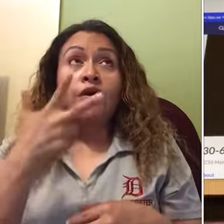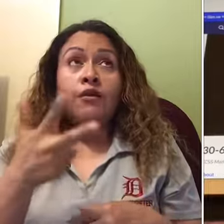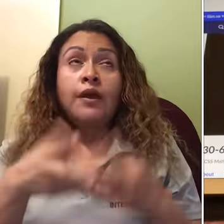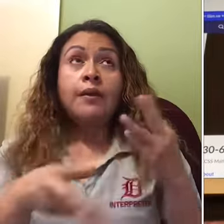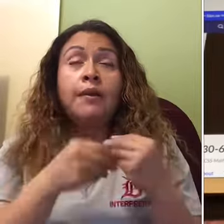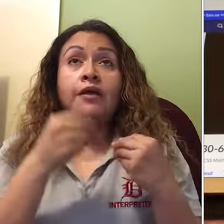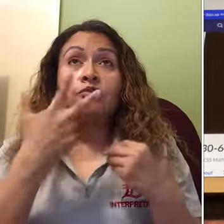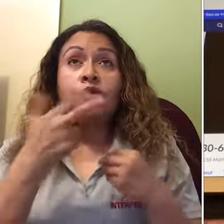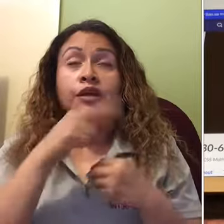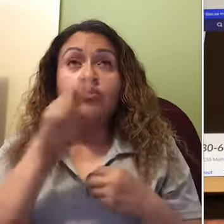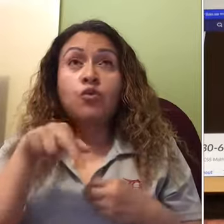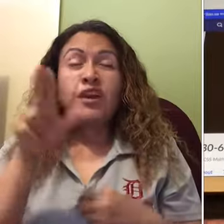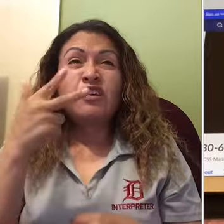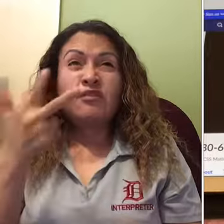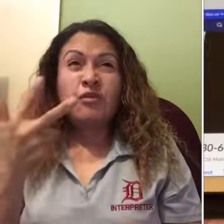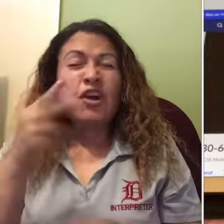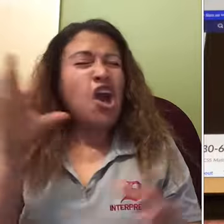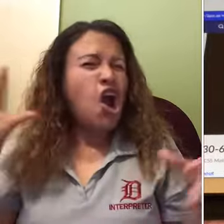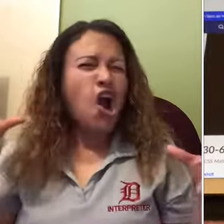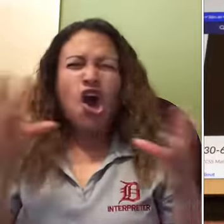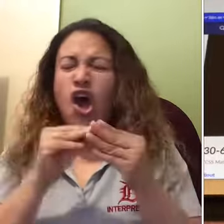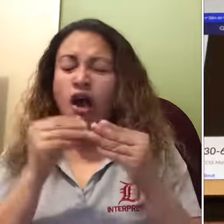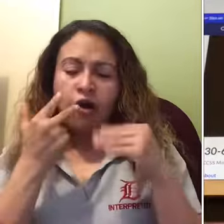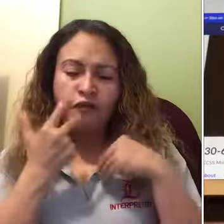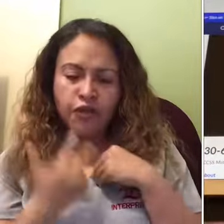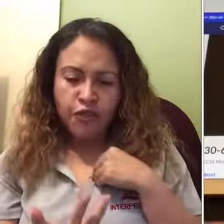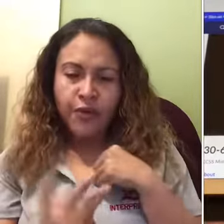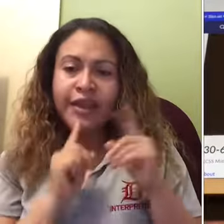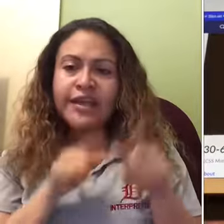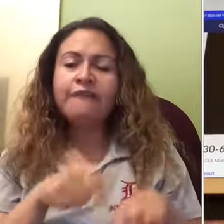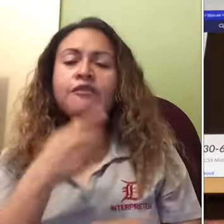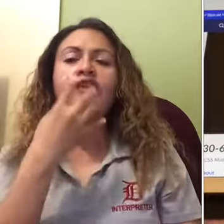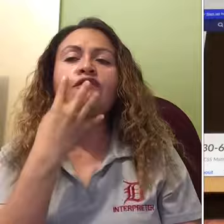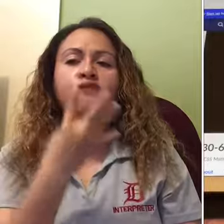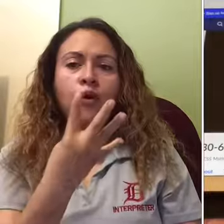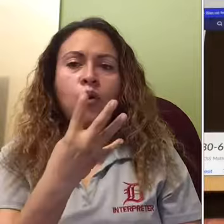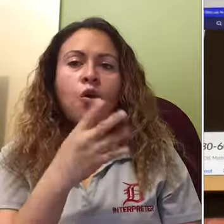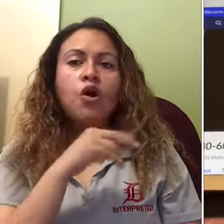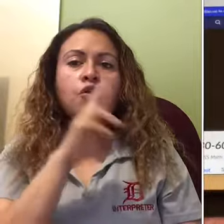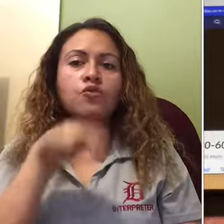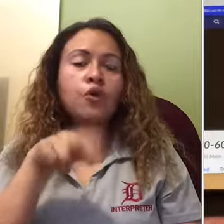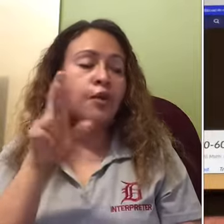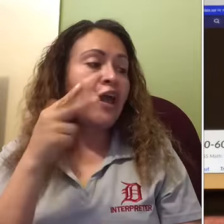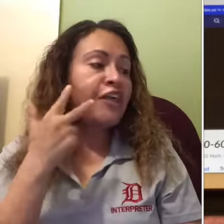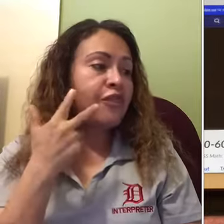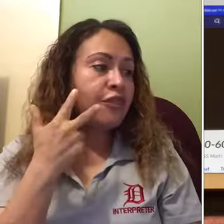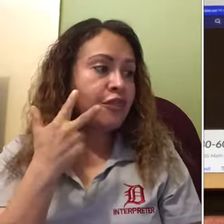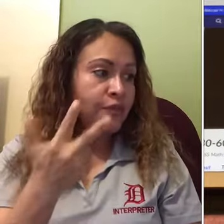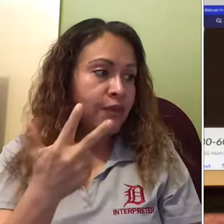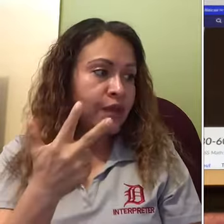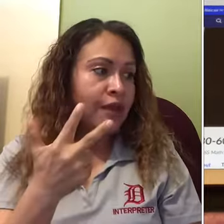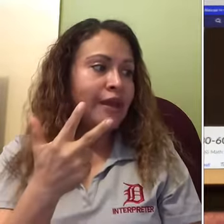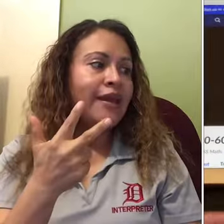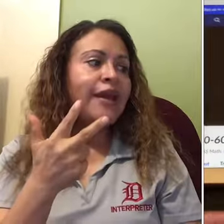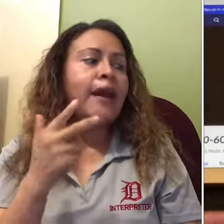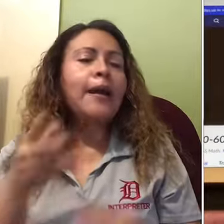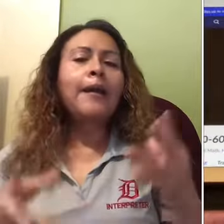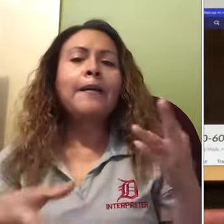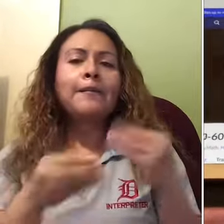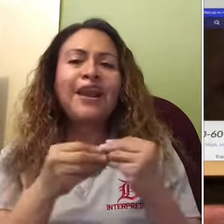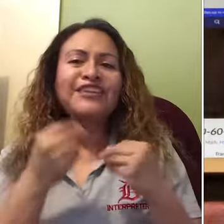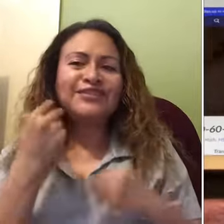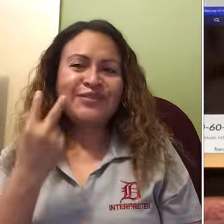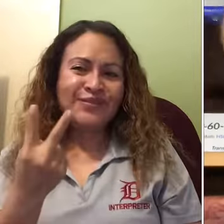square roots of 3, and all of that over 3 gives us 4 square roots of 3 over 3 plus